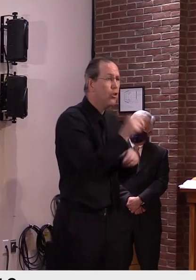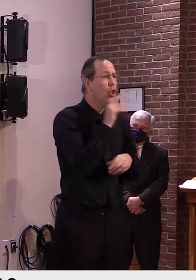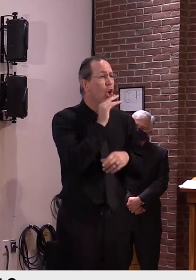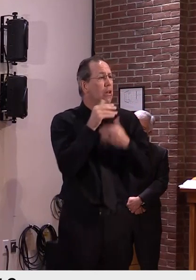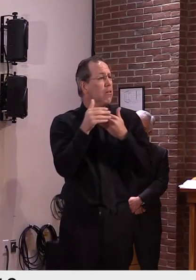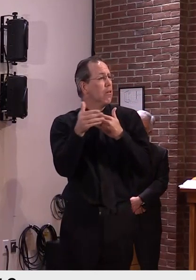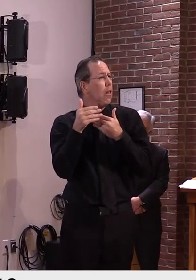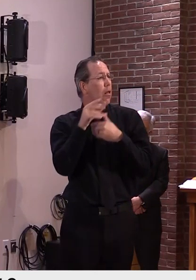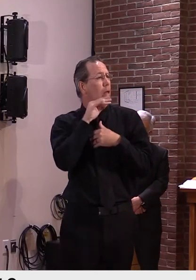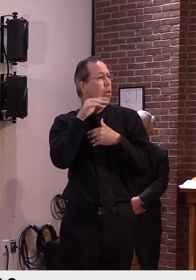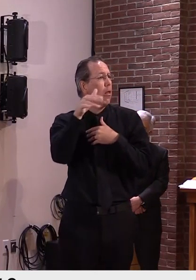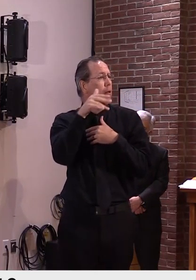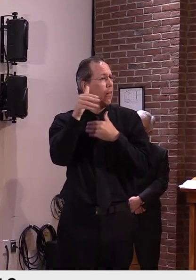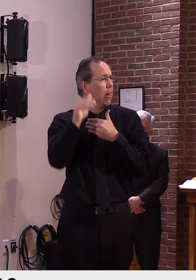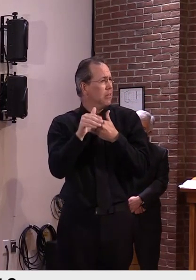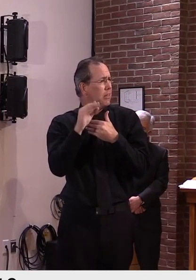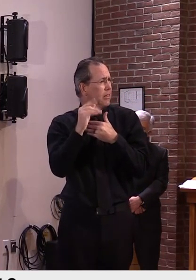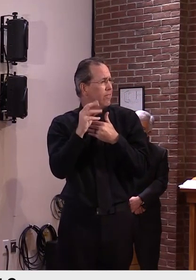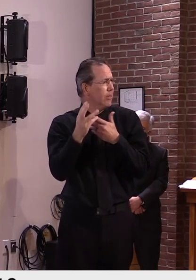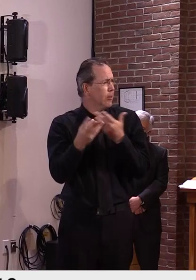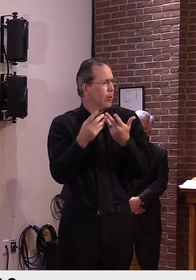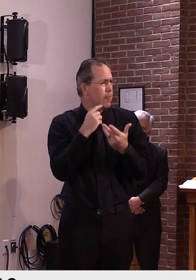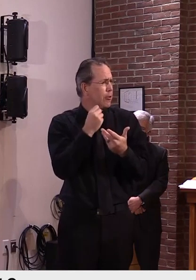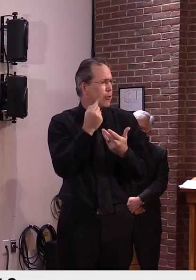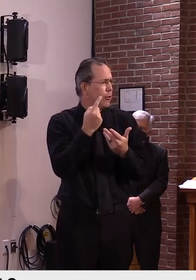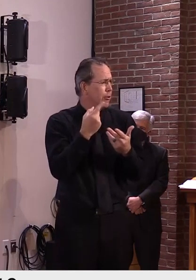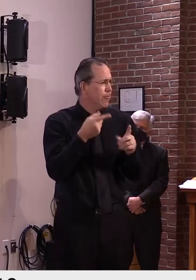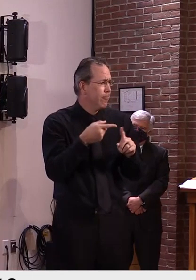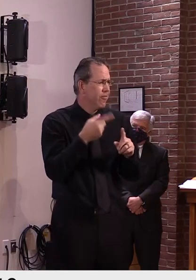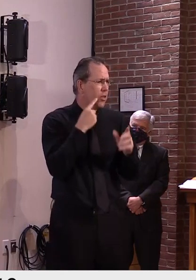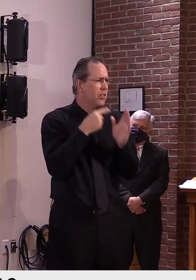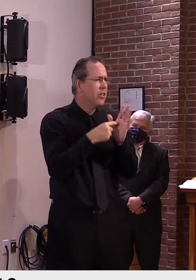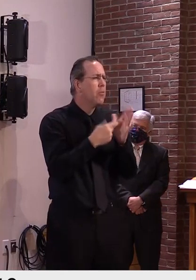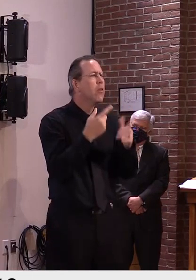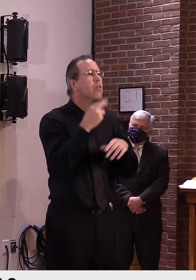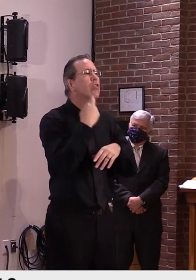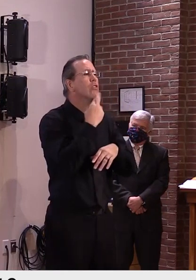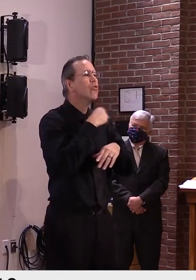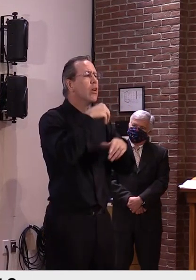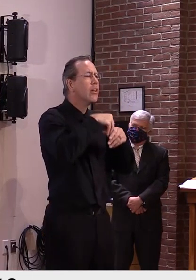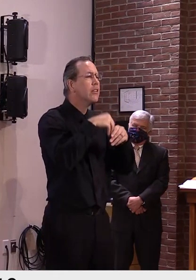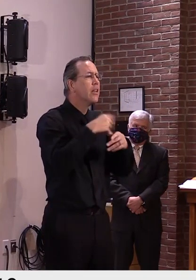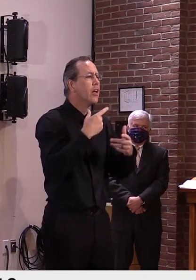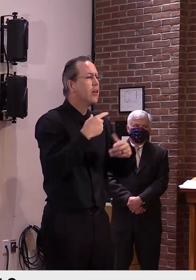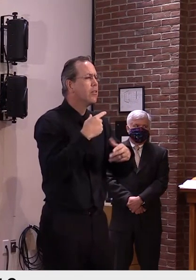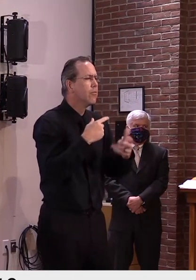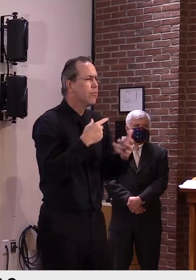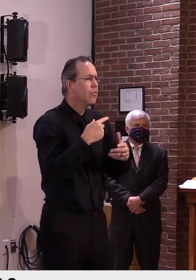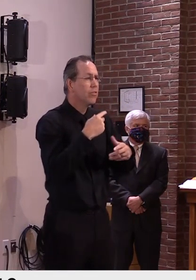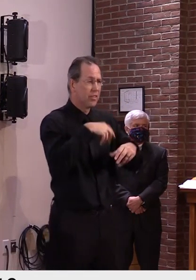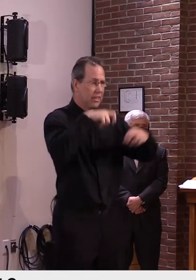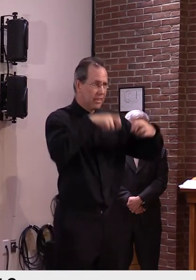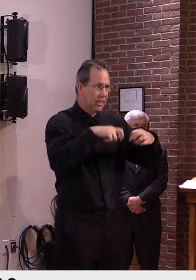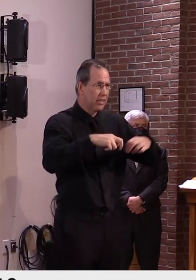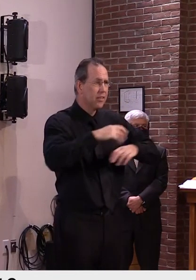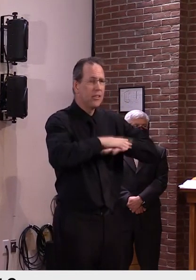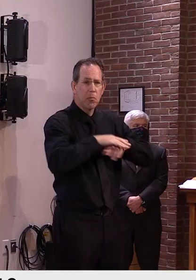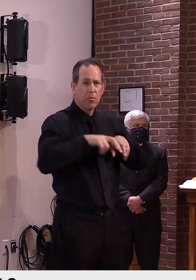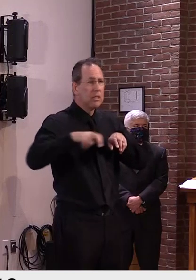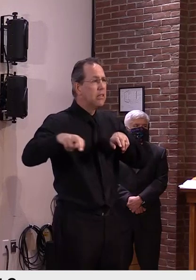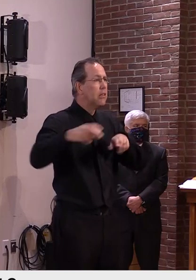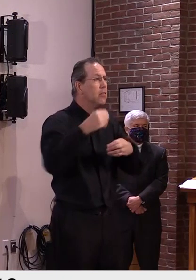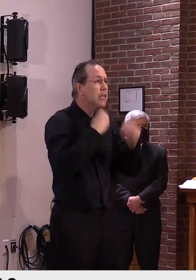help me understand that better. You understand it perfectly well. Just to repeat for the